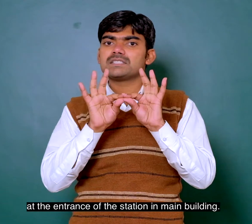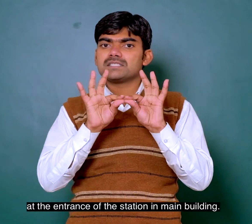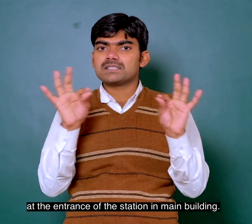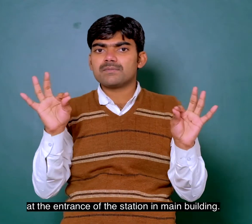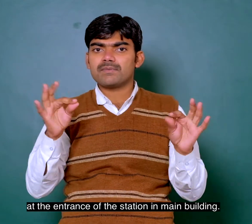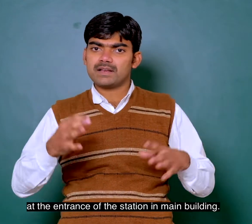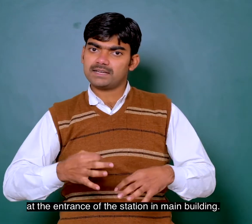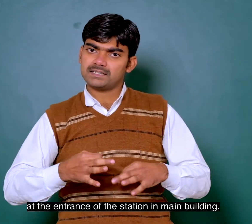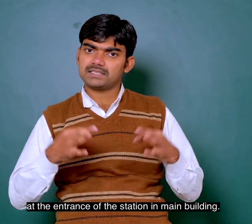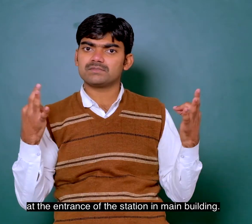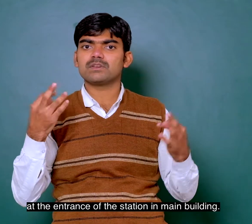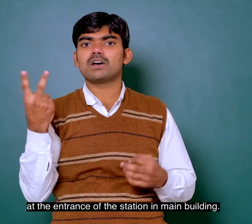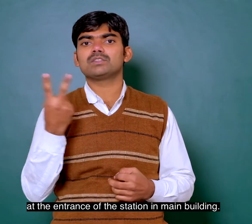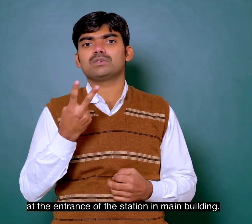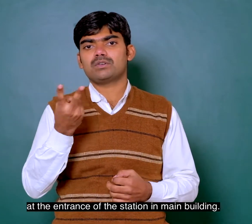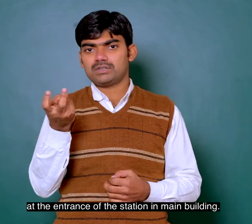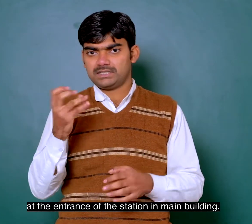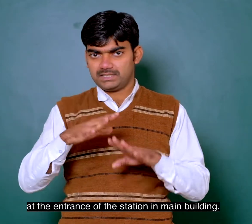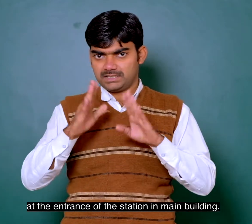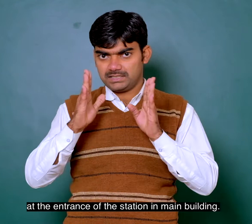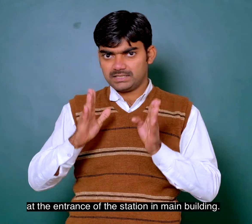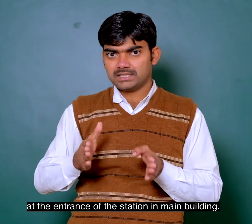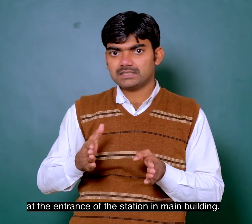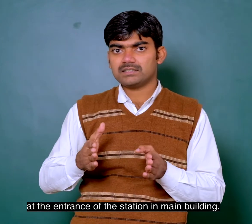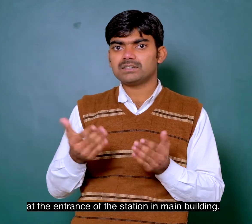entrance of the station in main building.